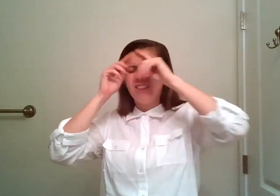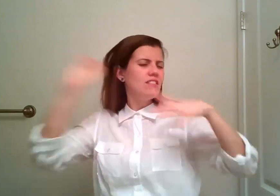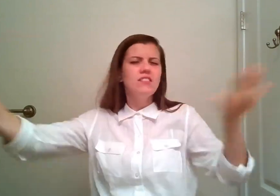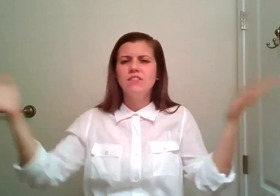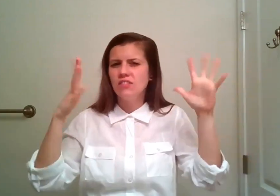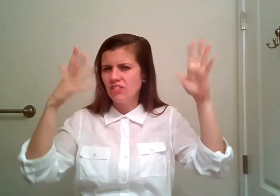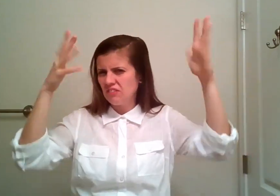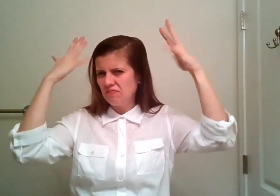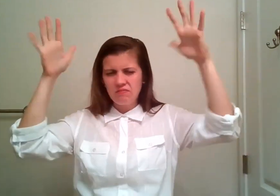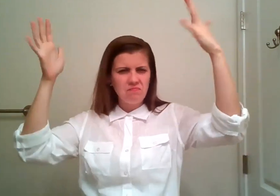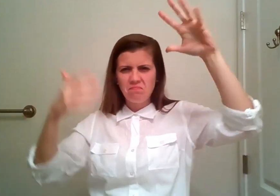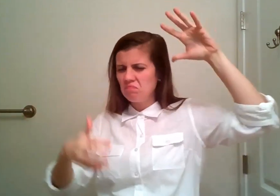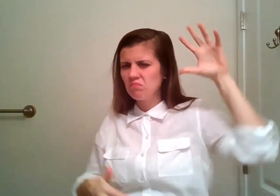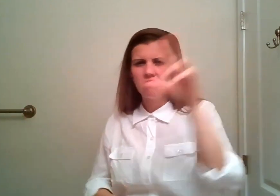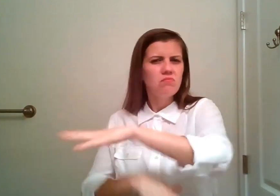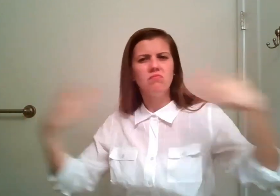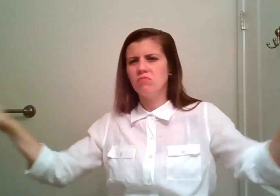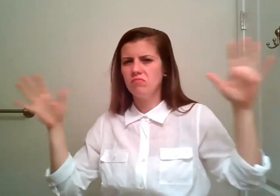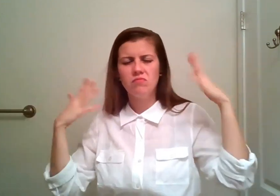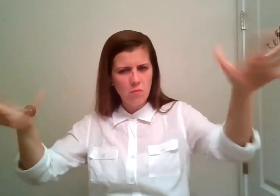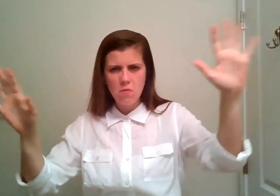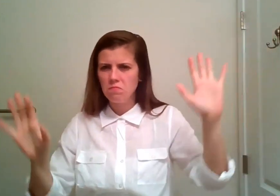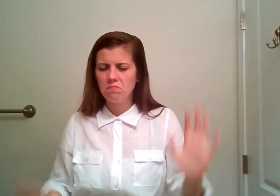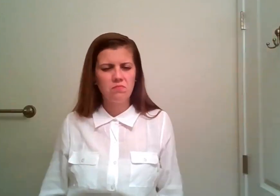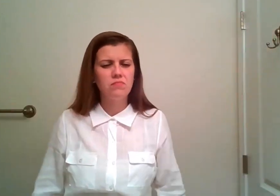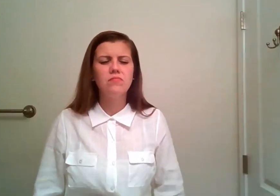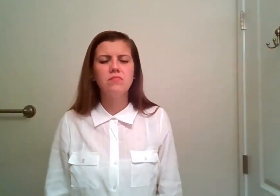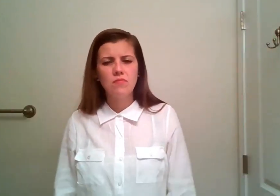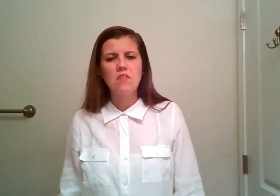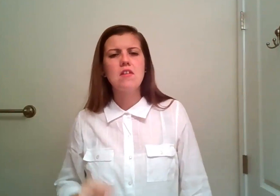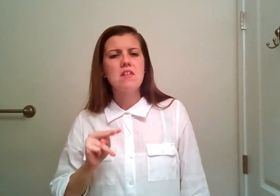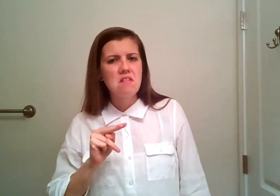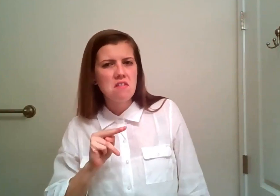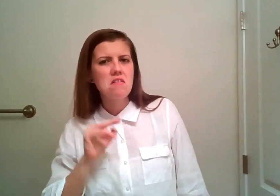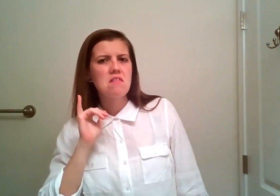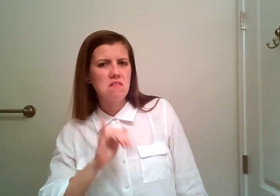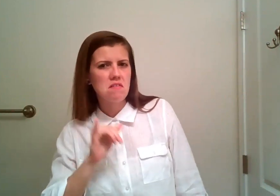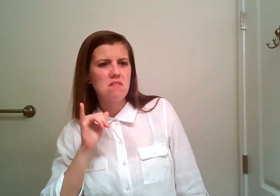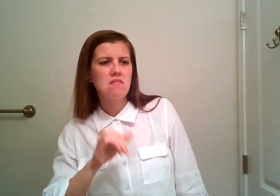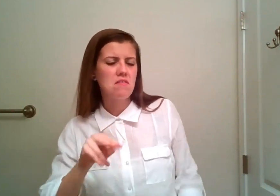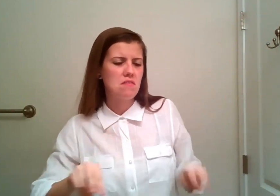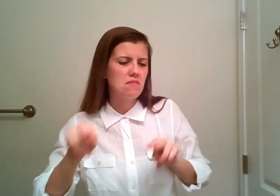I didn't even put it on my ear. I just touched it to my ear and it hurt too bad again. So I took it